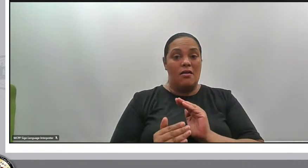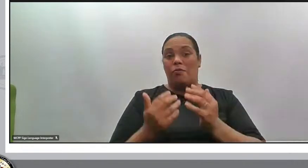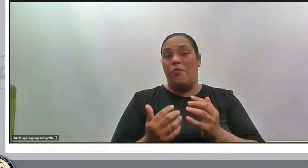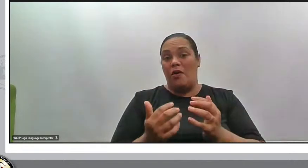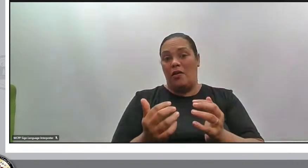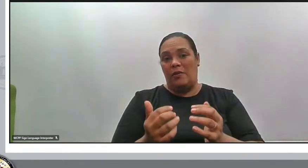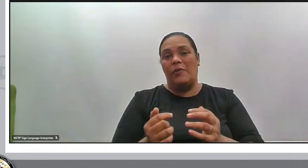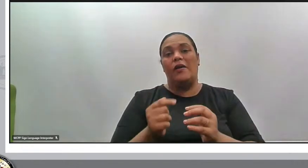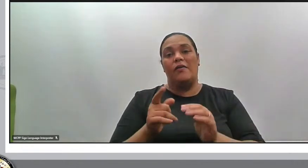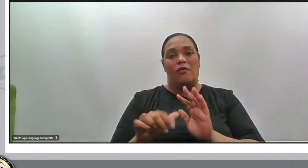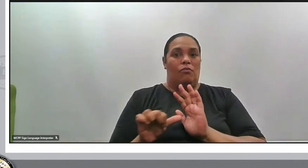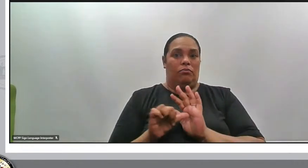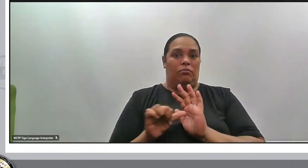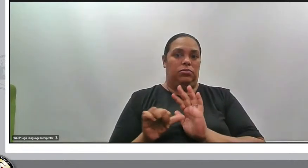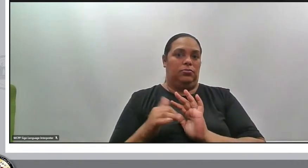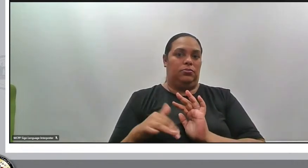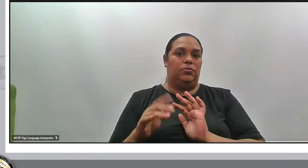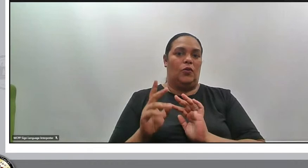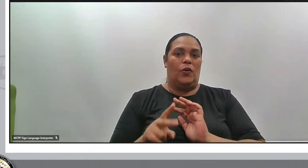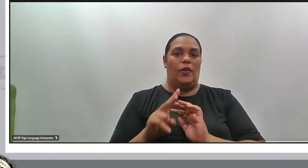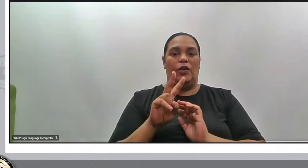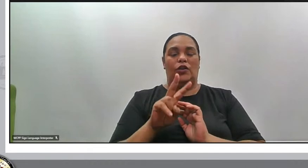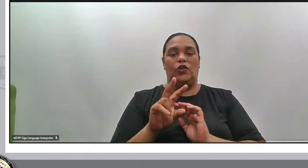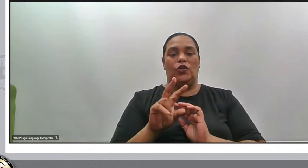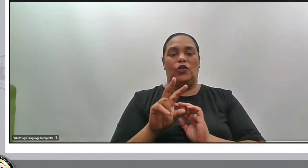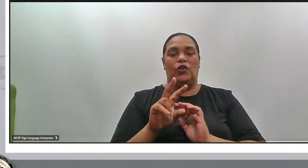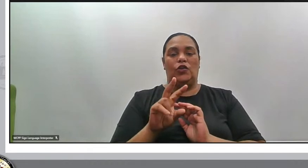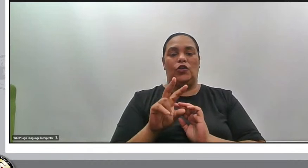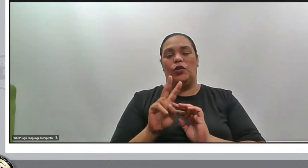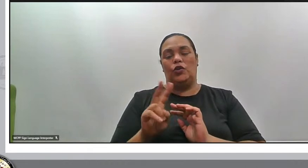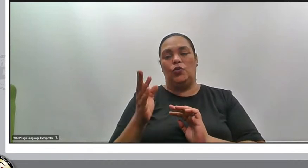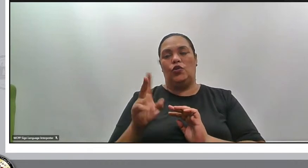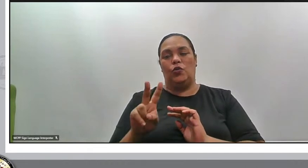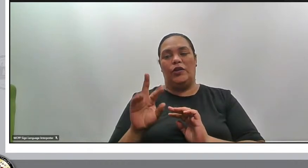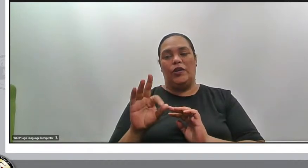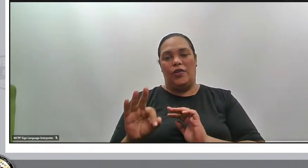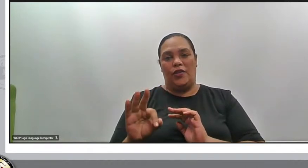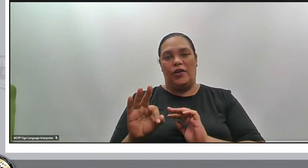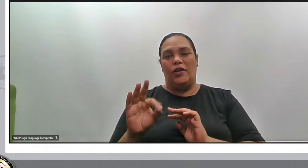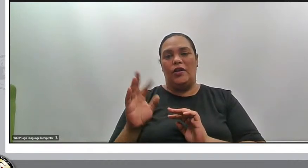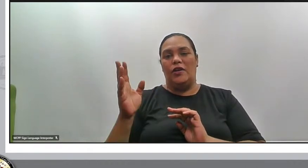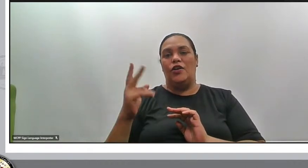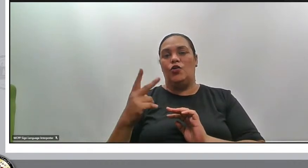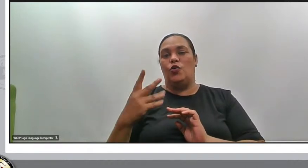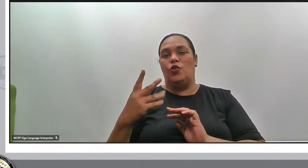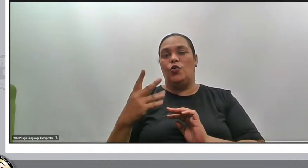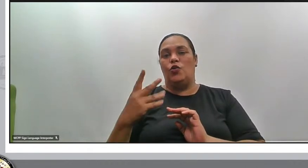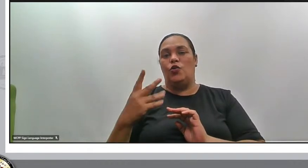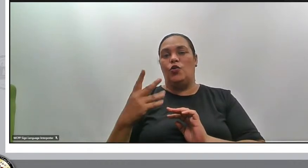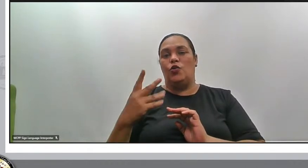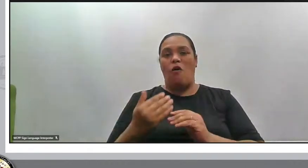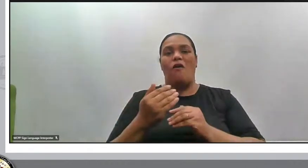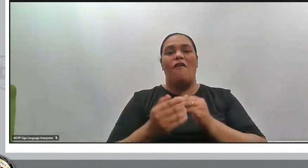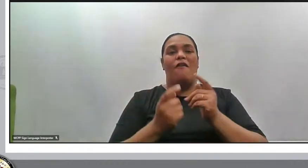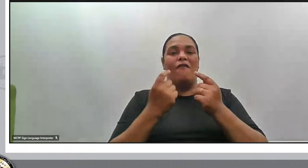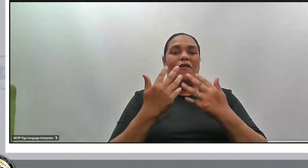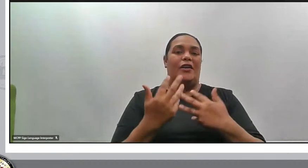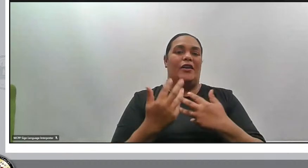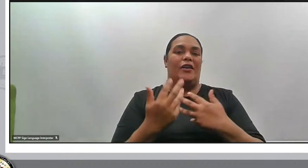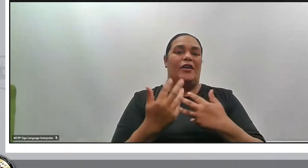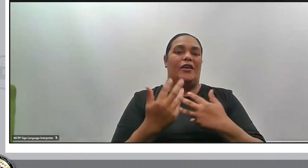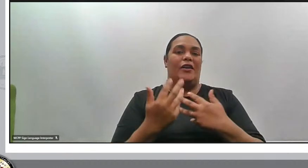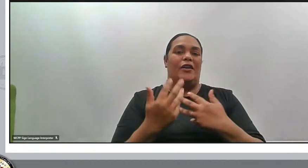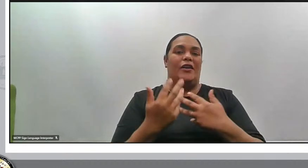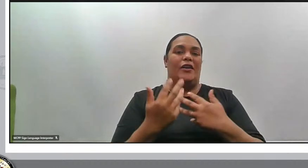be prioritized in the 22-23 and 23-24 financial years, and will have an impact